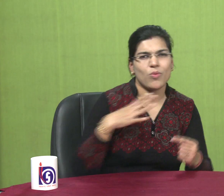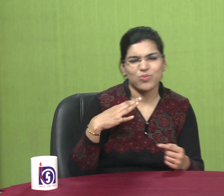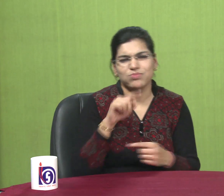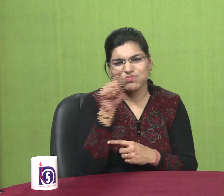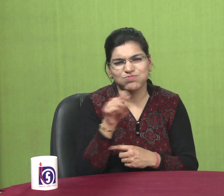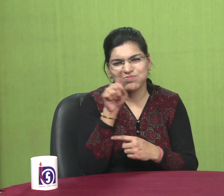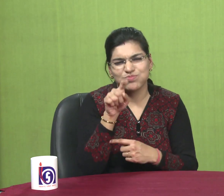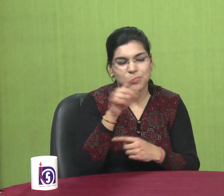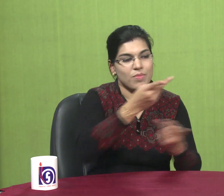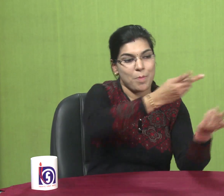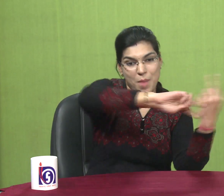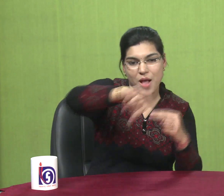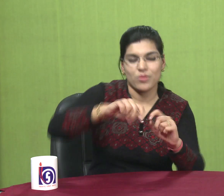This is how the web browser works.